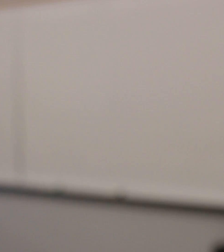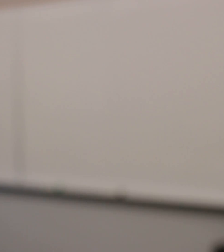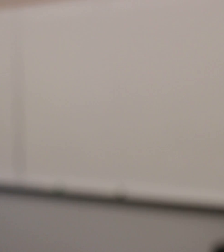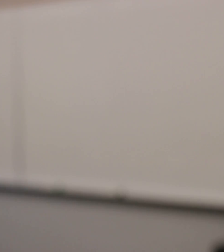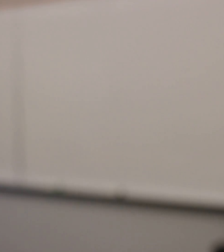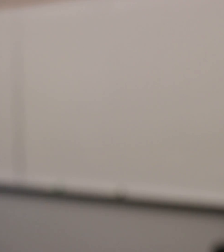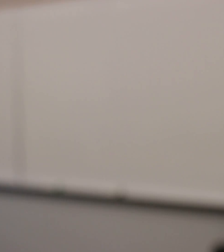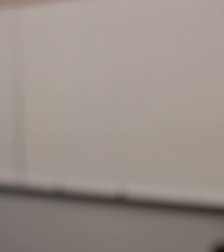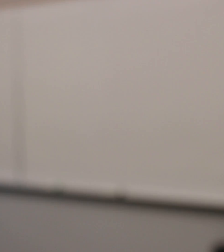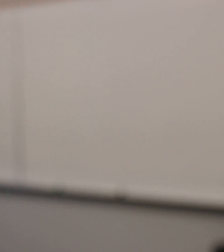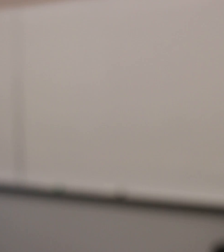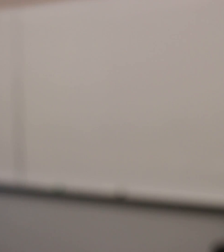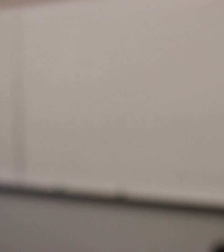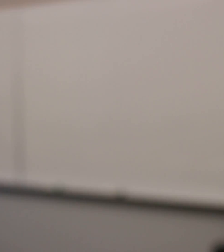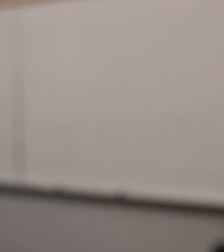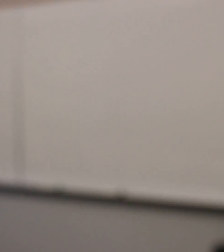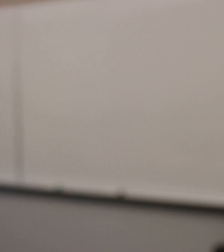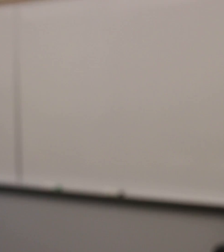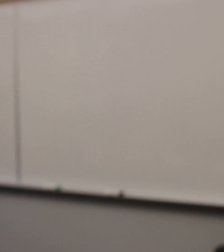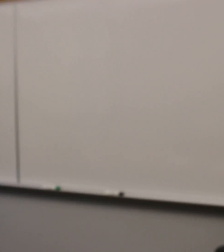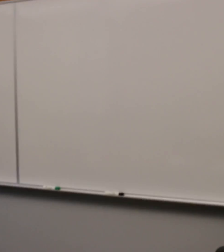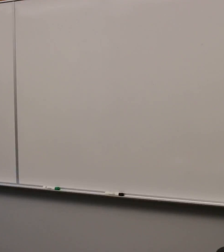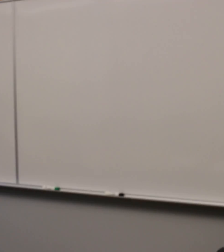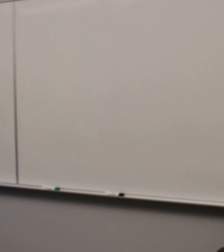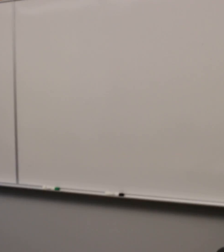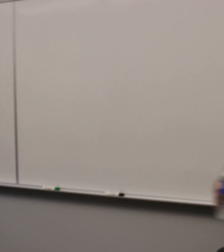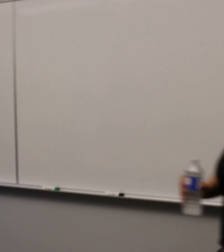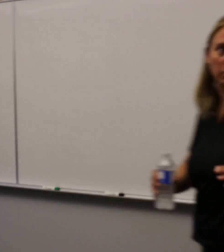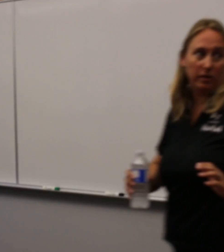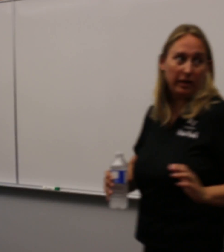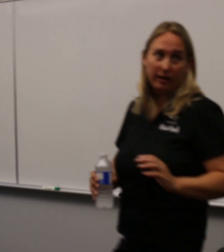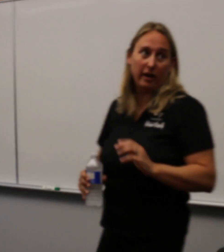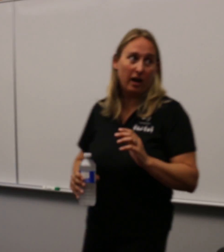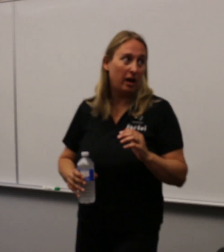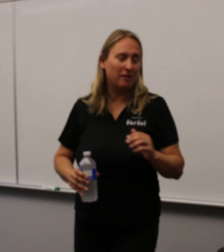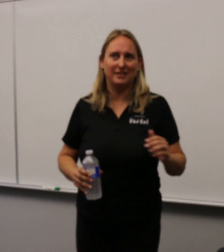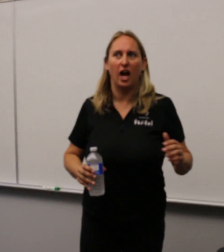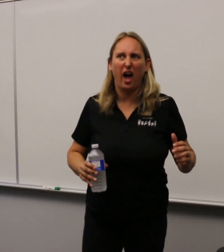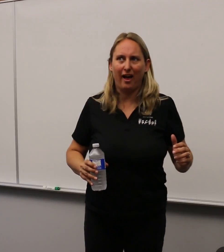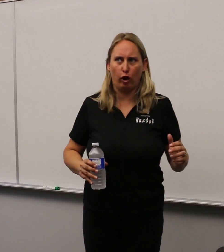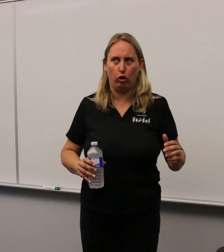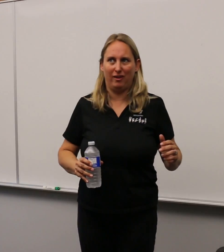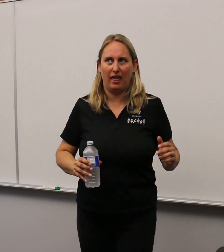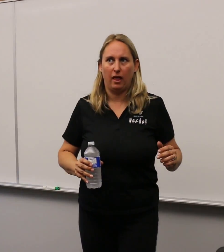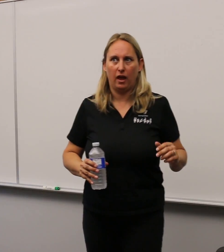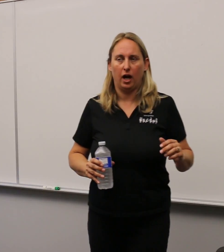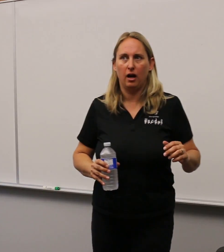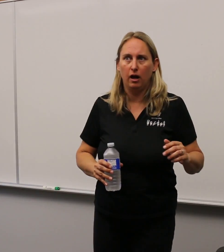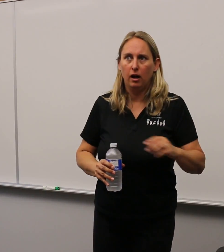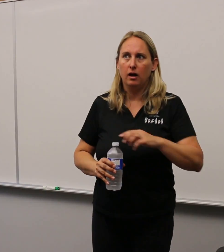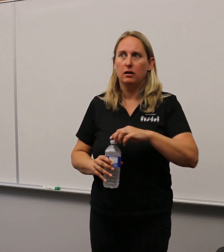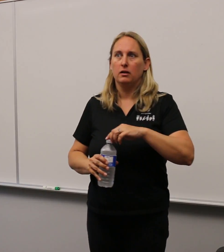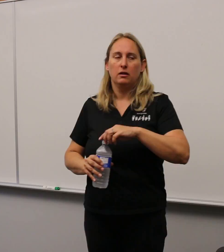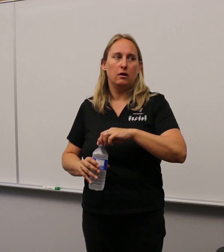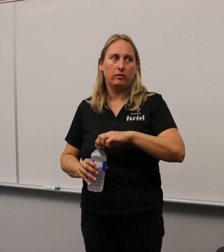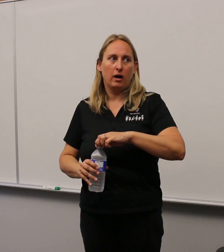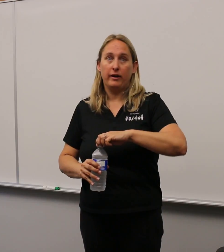Really hard to see the first one, just so you know. Oh, The practice one, like the practice I was like, one, she knew that the practice one was, yeah,